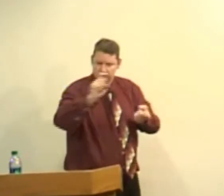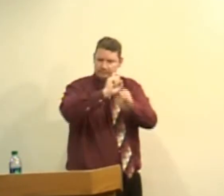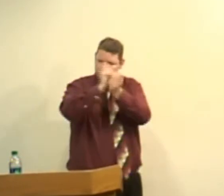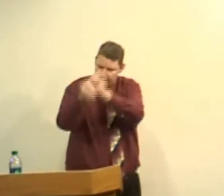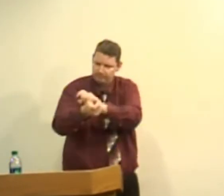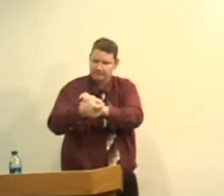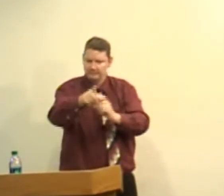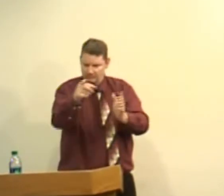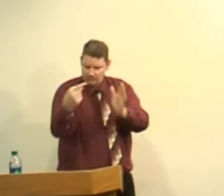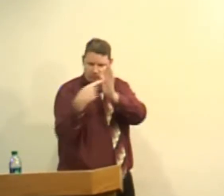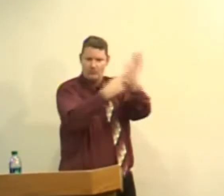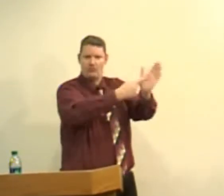you want.